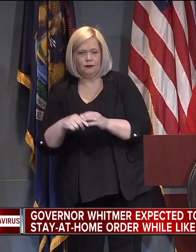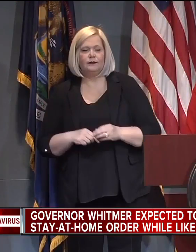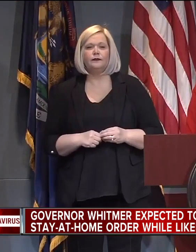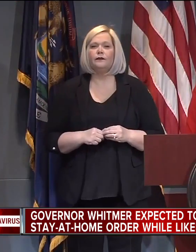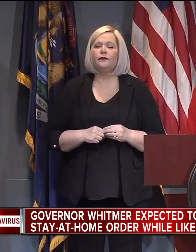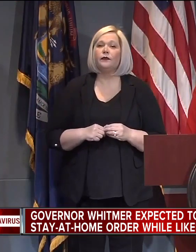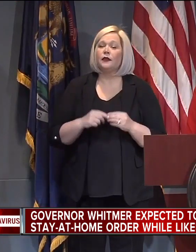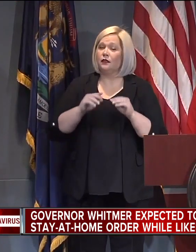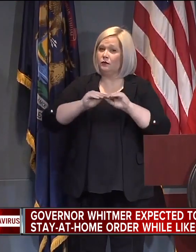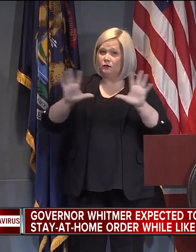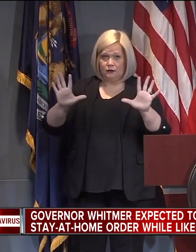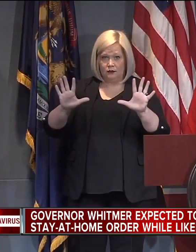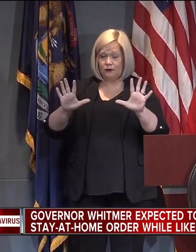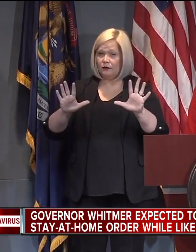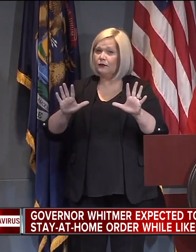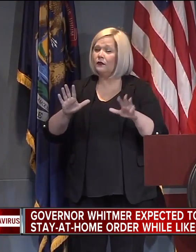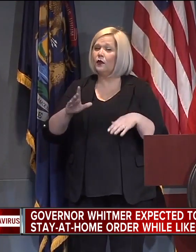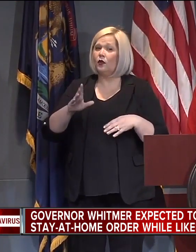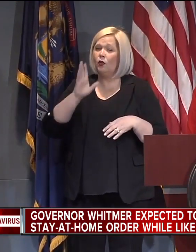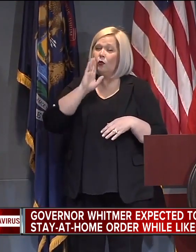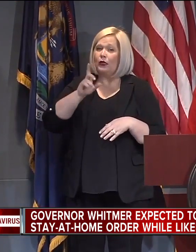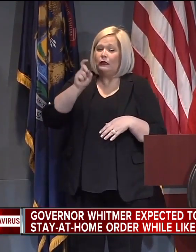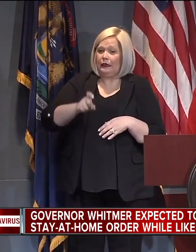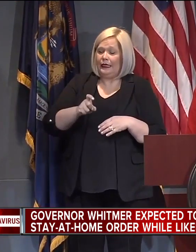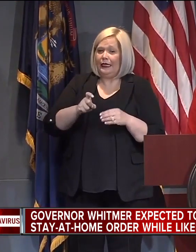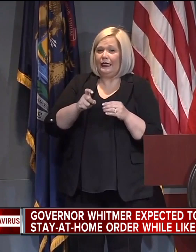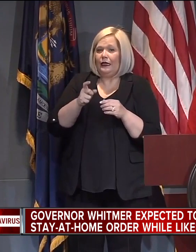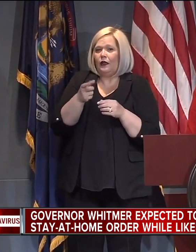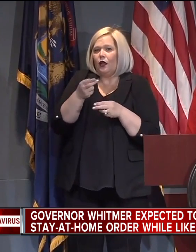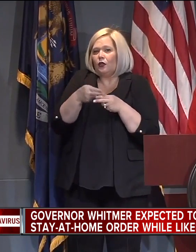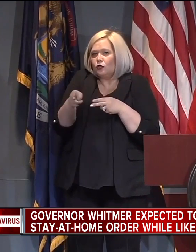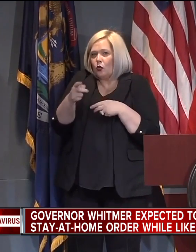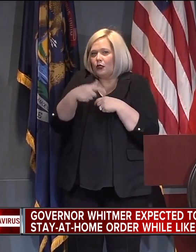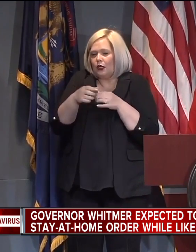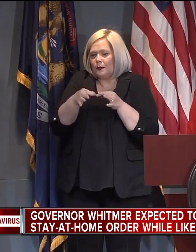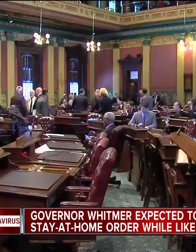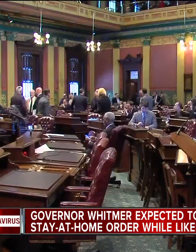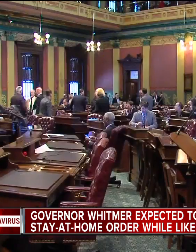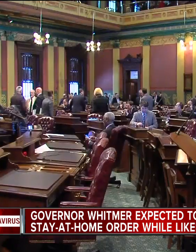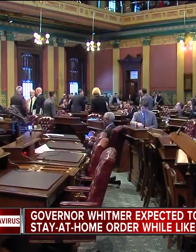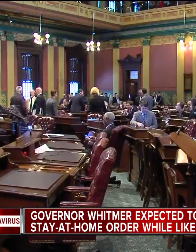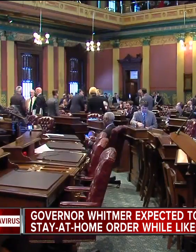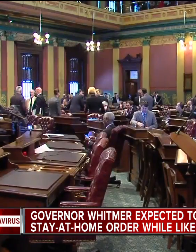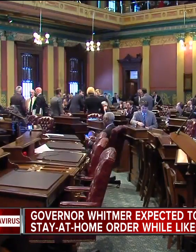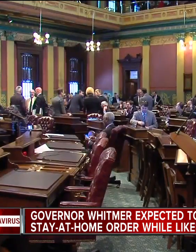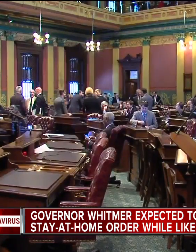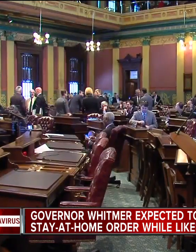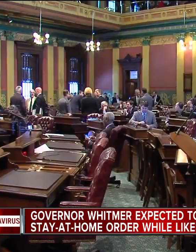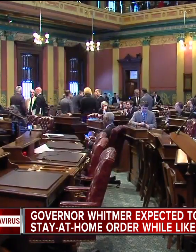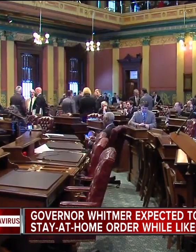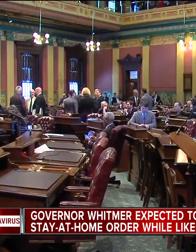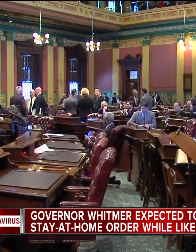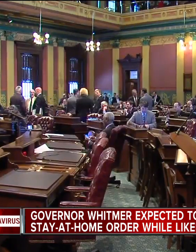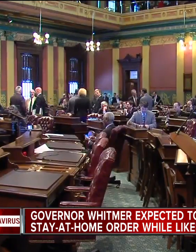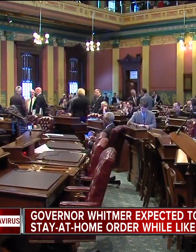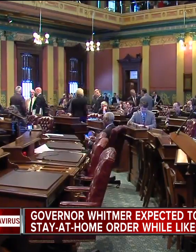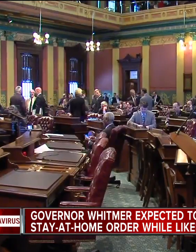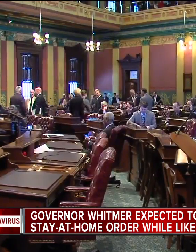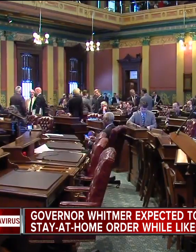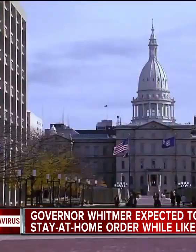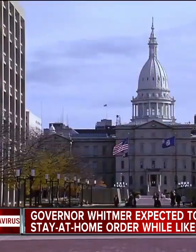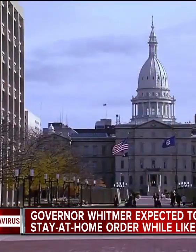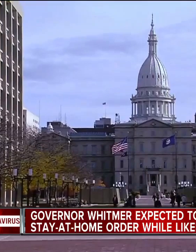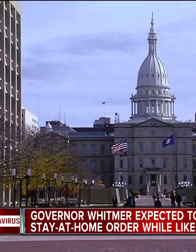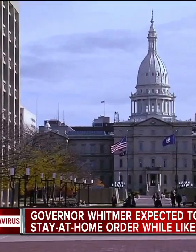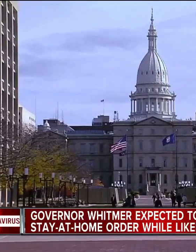I want to be clear, we will likely need another short-term extension of the stay home, stay safe order. But the governor will be up against Republicans who say they